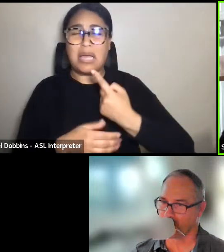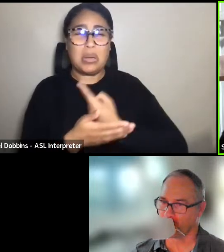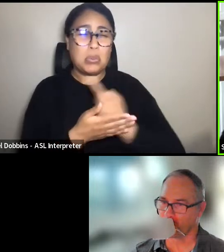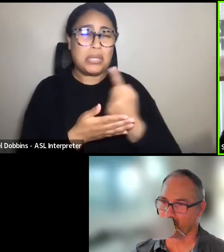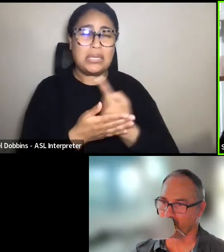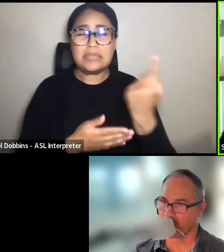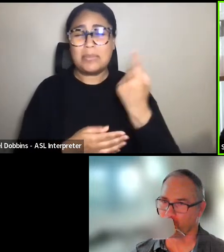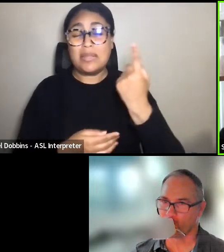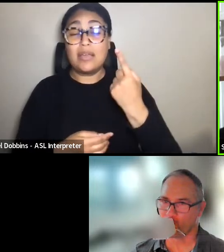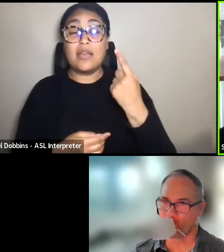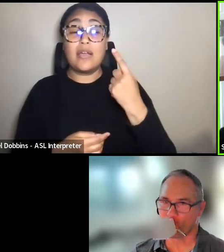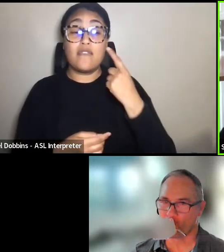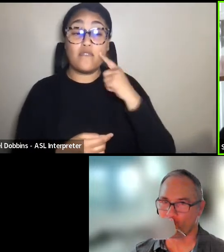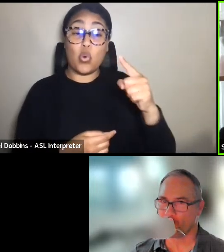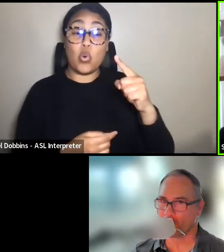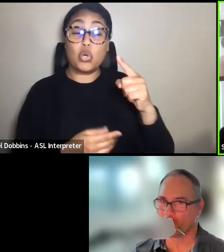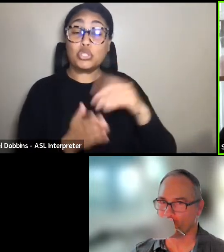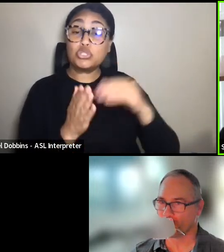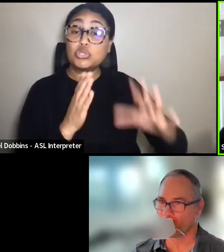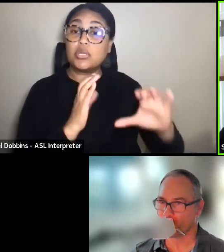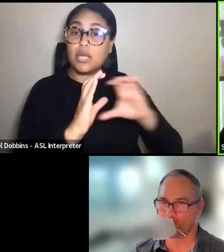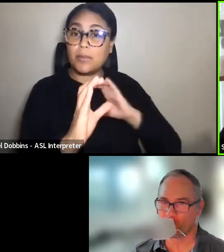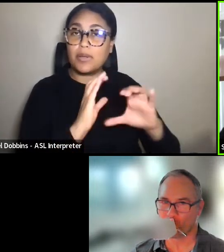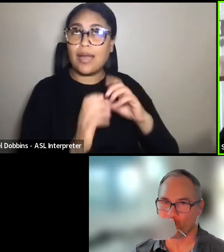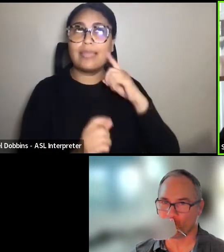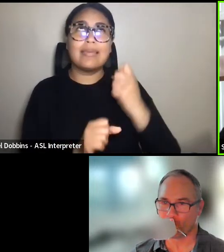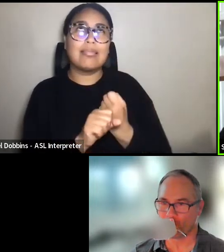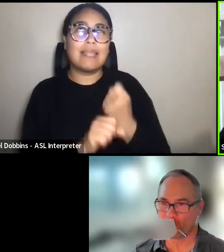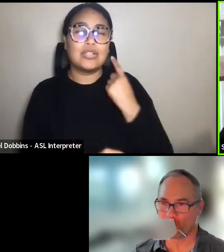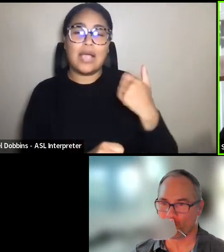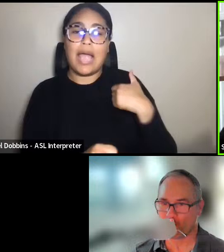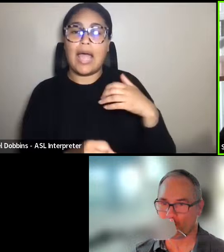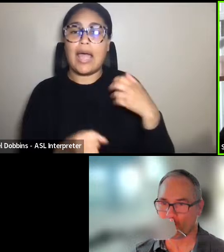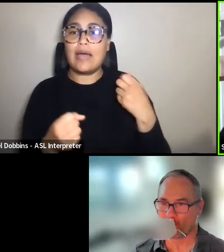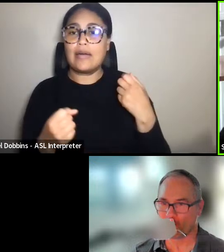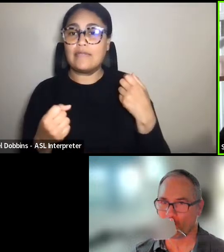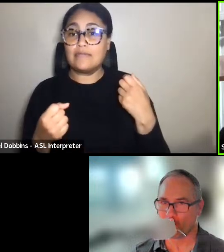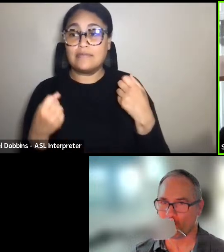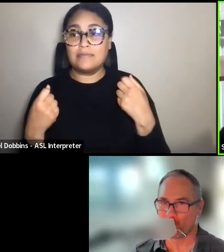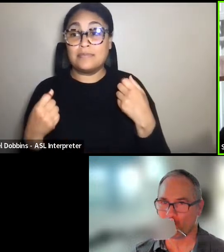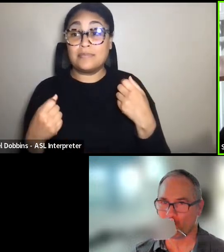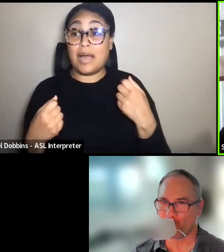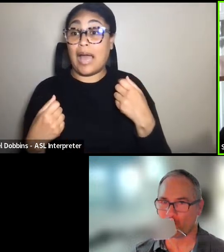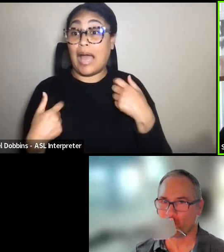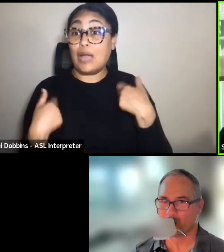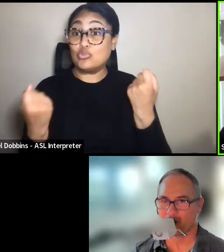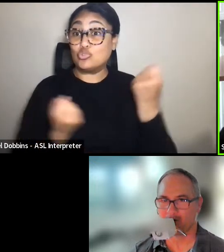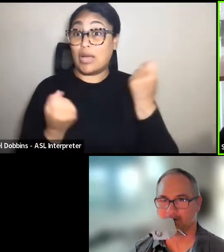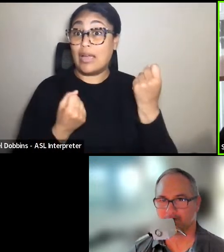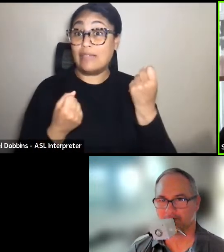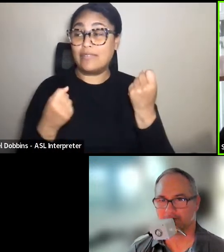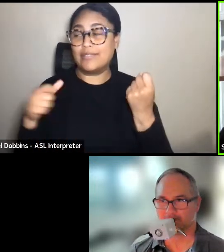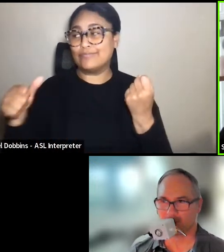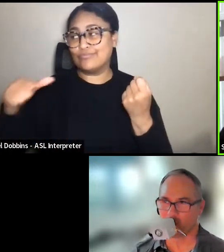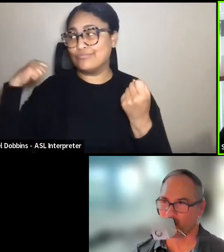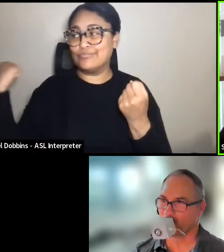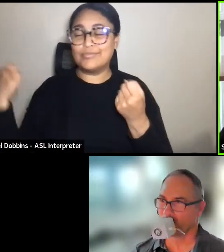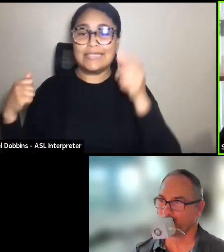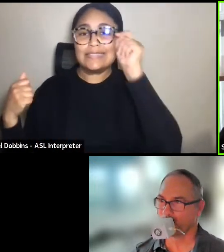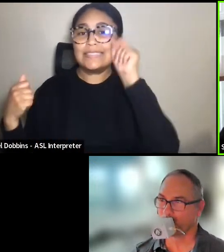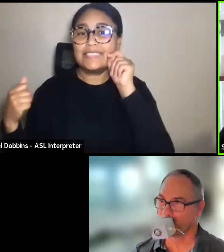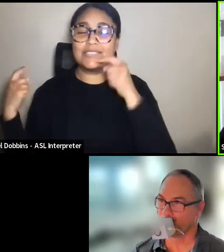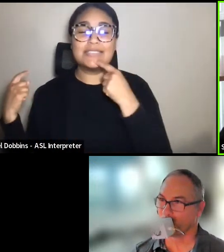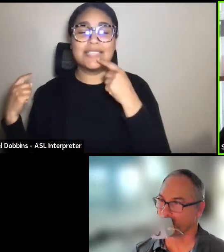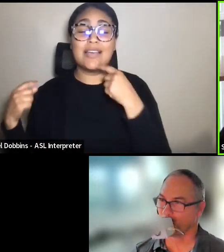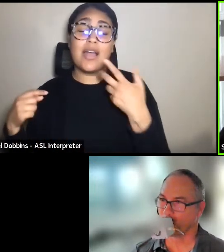students' communication. So I would say last year, I had a car full of teenagers, and they said a couple of our